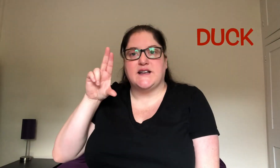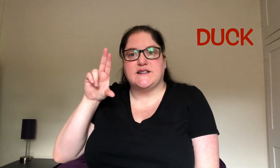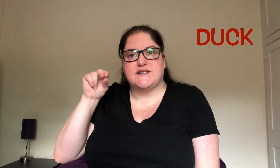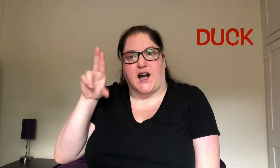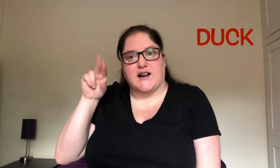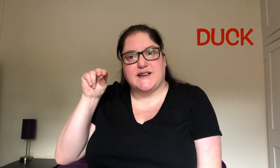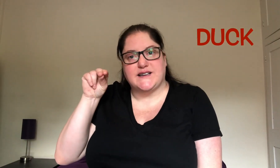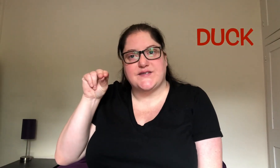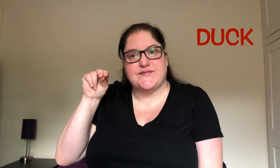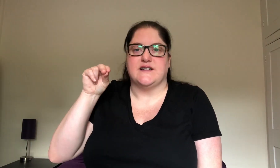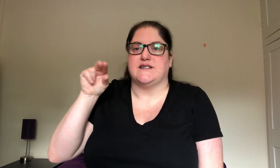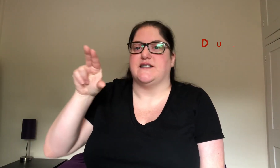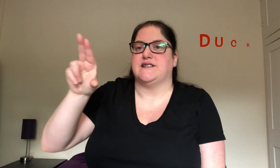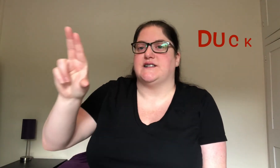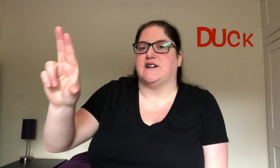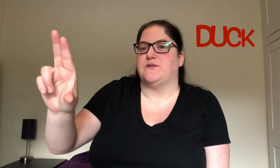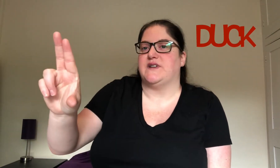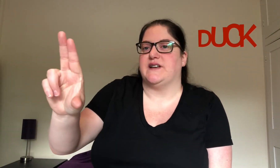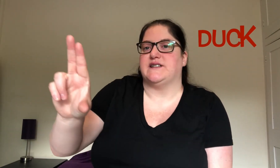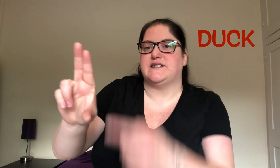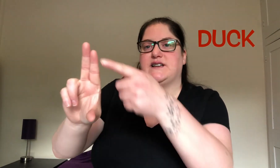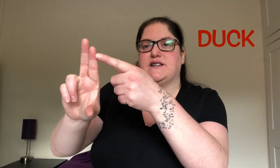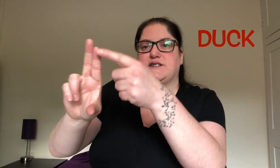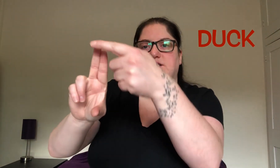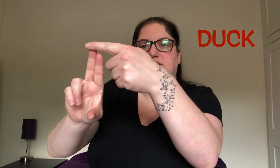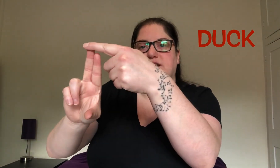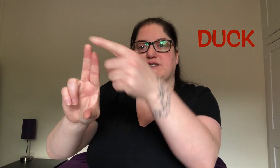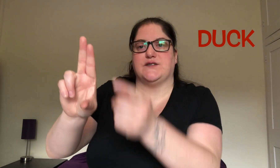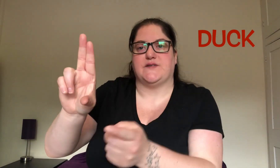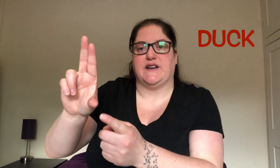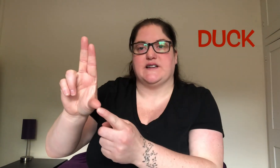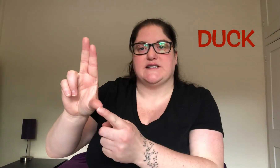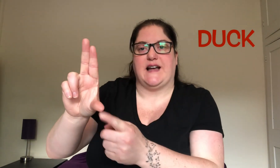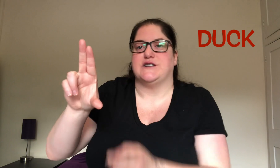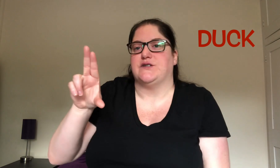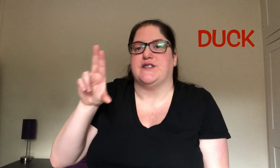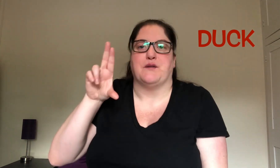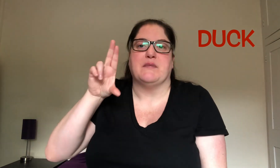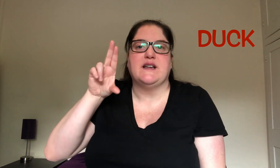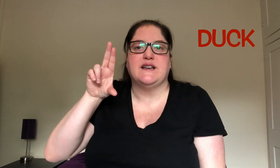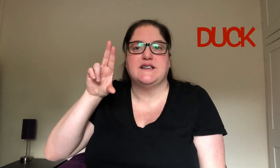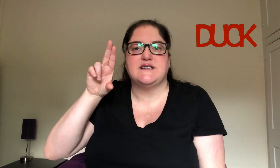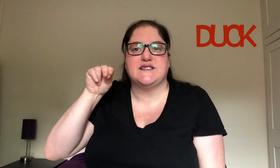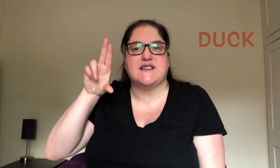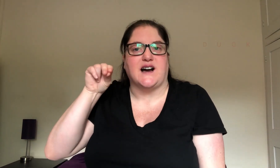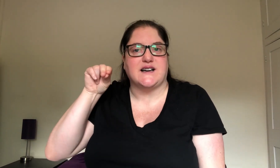Duck. Duck. So this time it's these two fingers and your thumb. Duck.